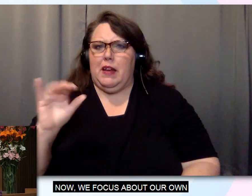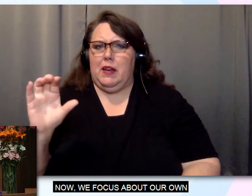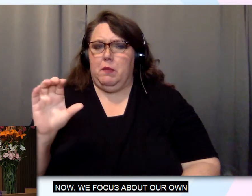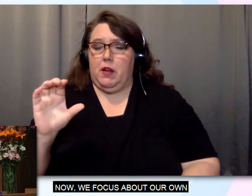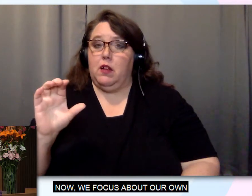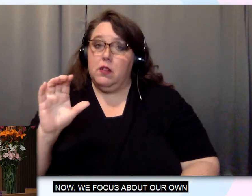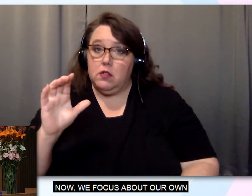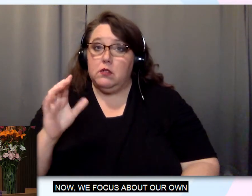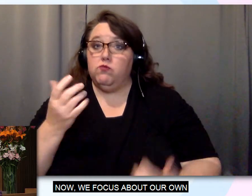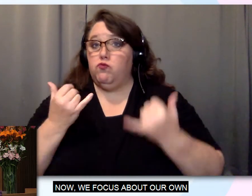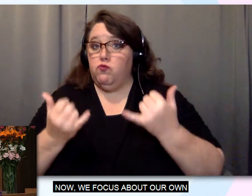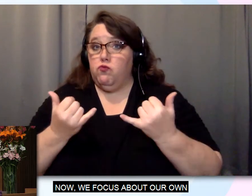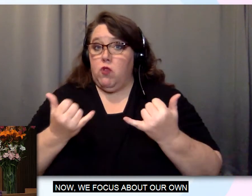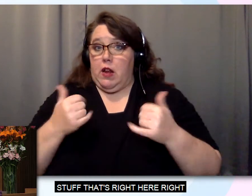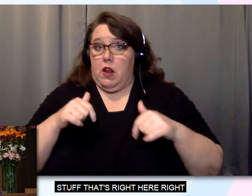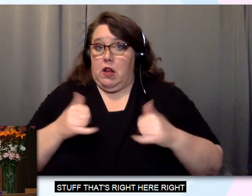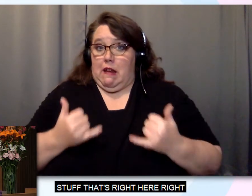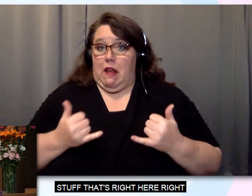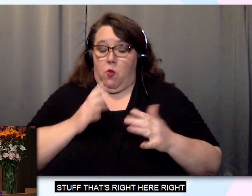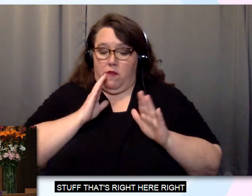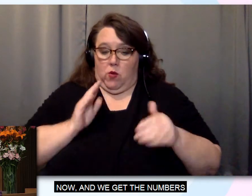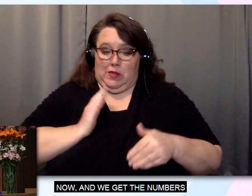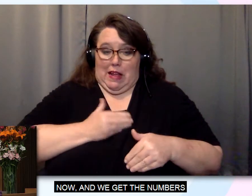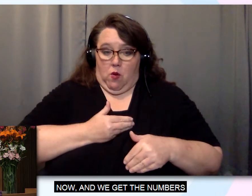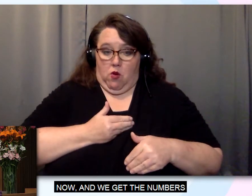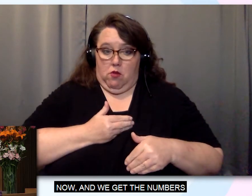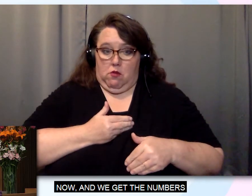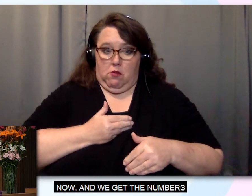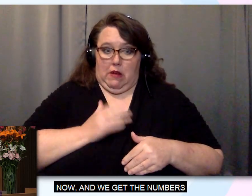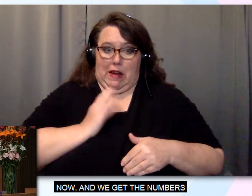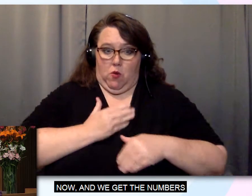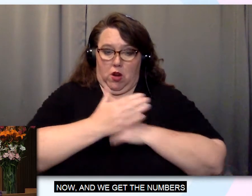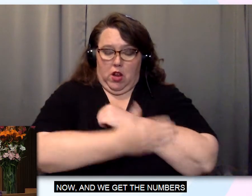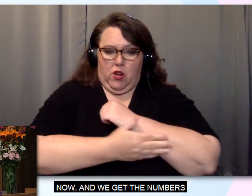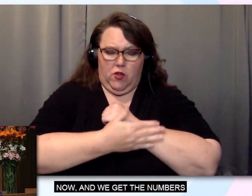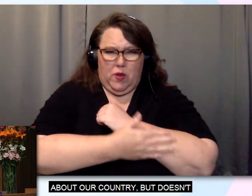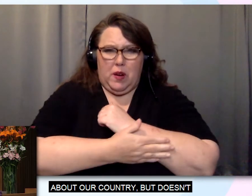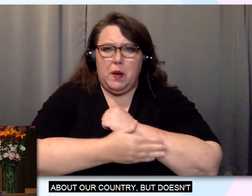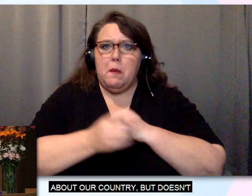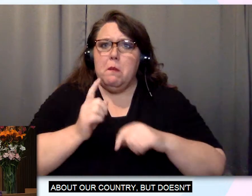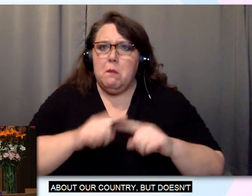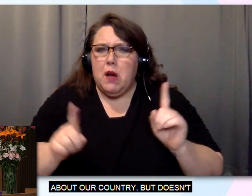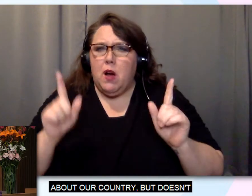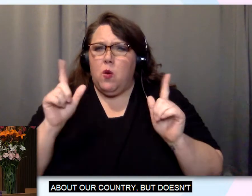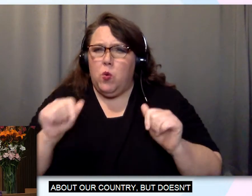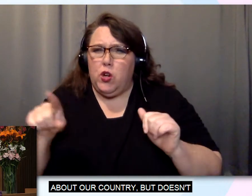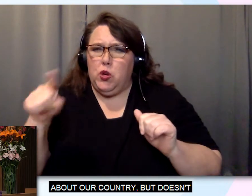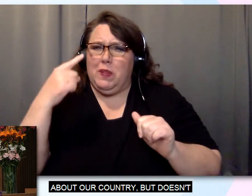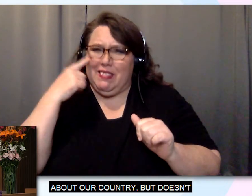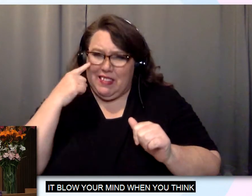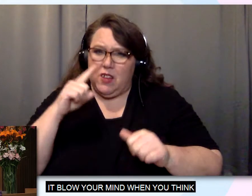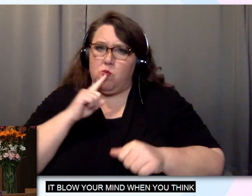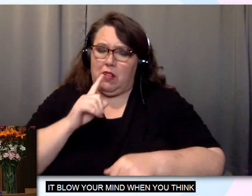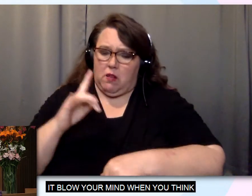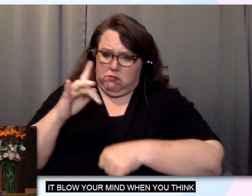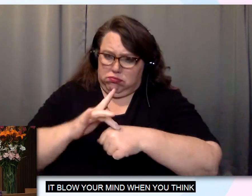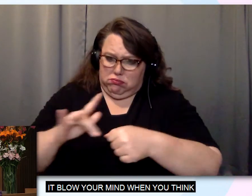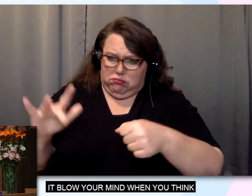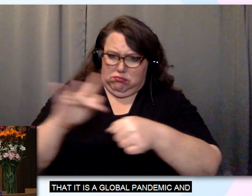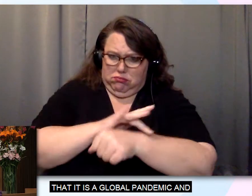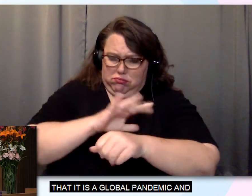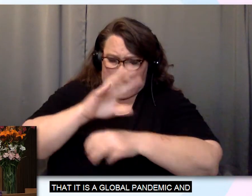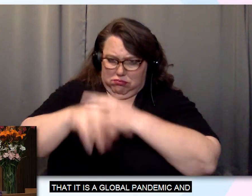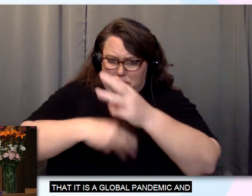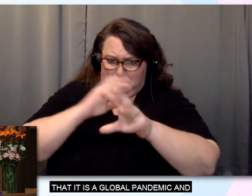focus about our own stuff that's right here, right now, and we get the numbers about our country. But doesn't it blow your mind when you think that it's a